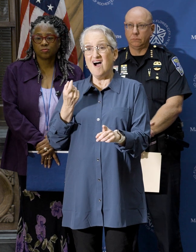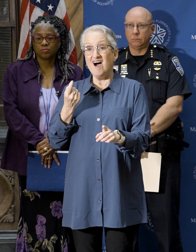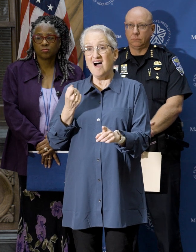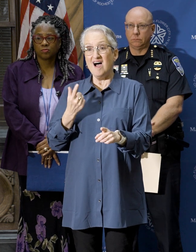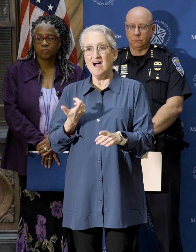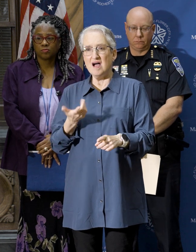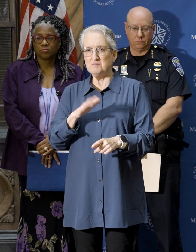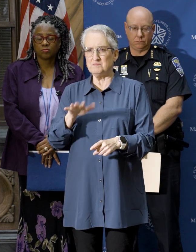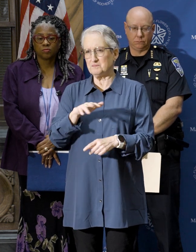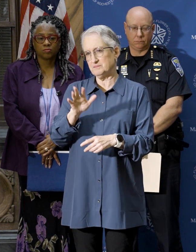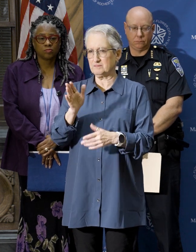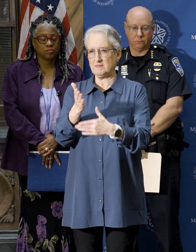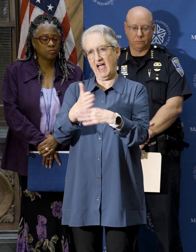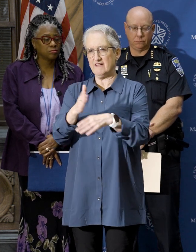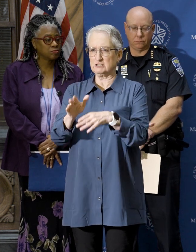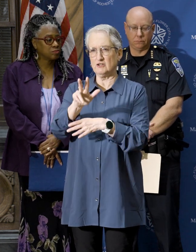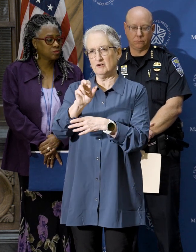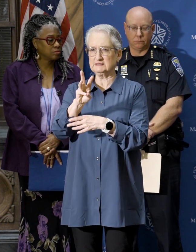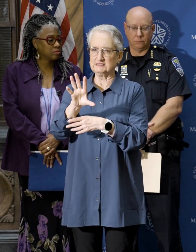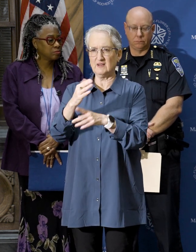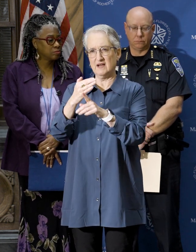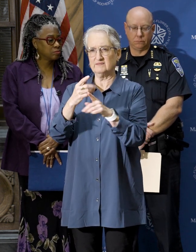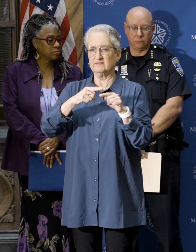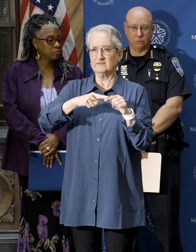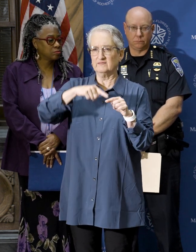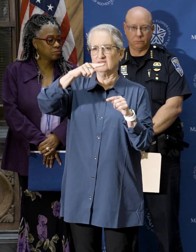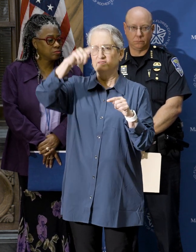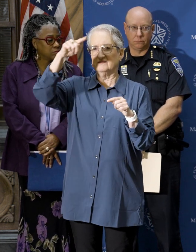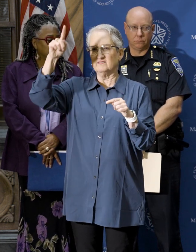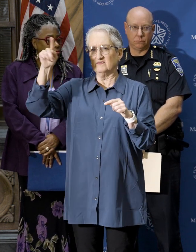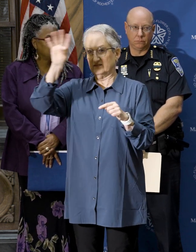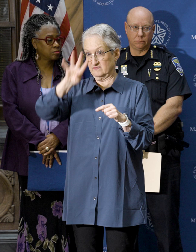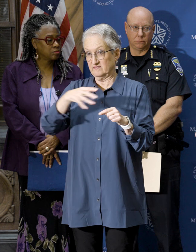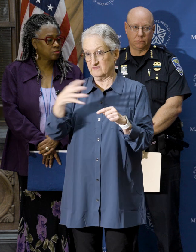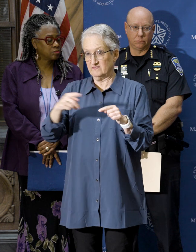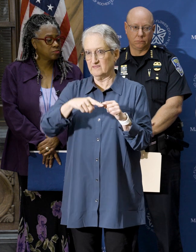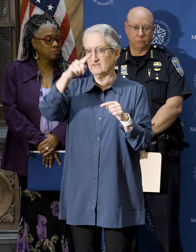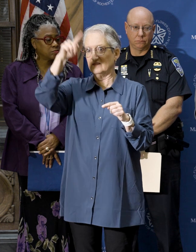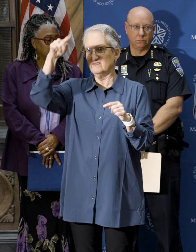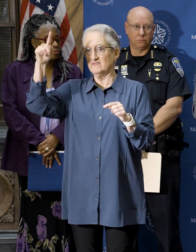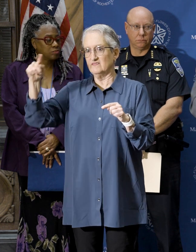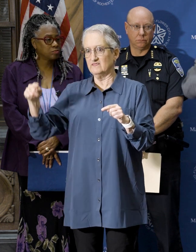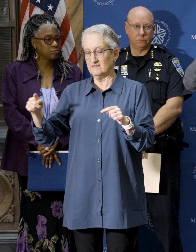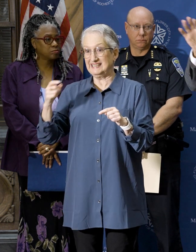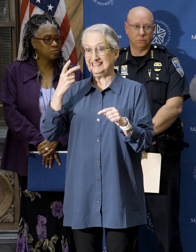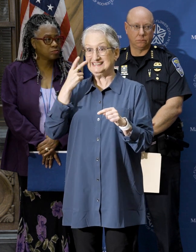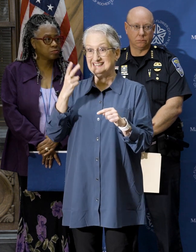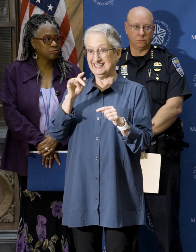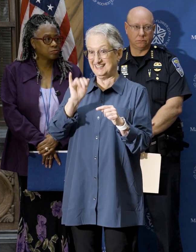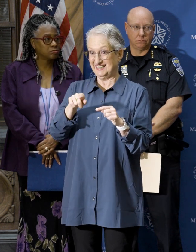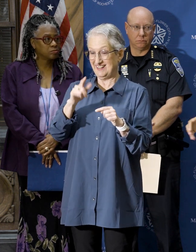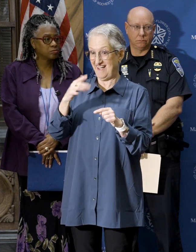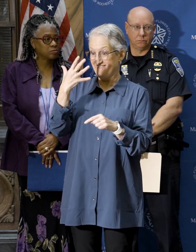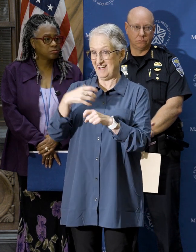365-year calendar that's there. But using this measure, we see that over the 5 years, because people say, oh, okay, you got it down in 2 years in a row,